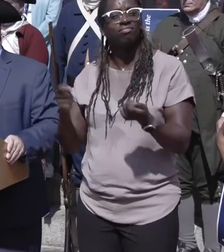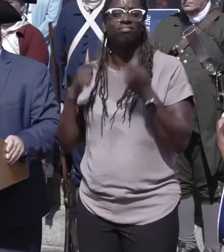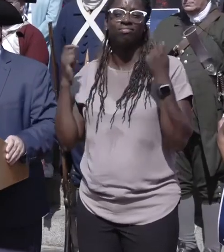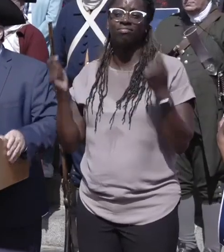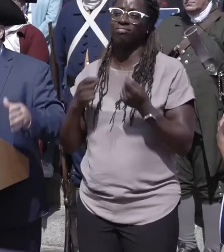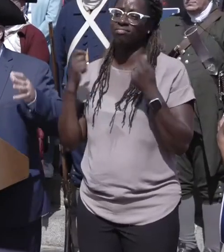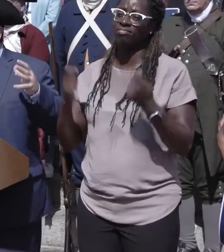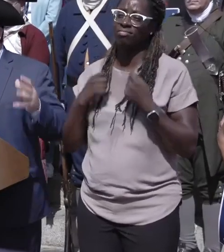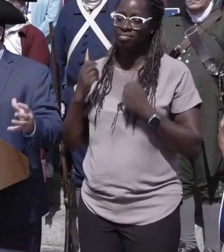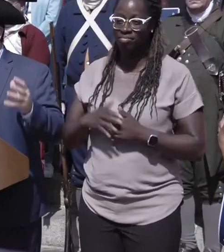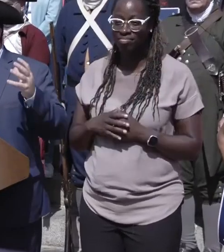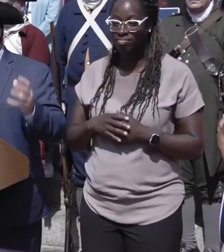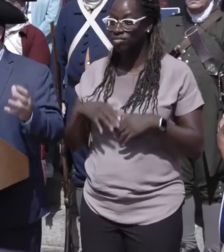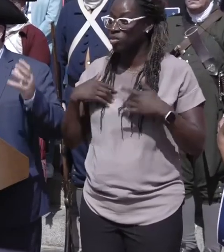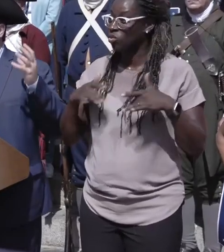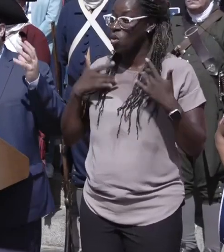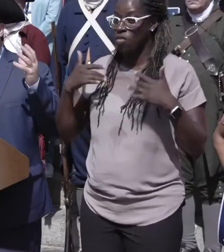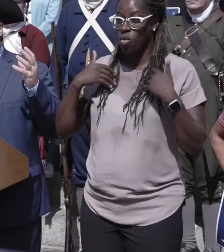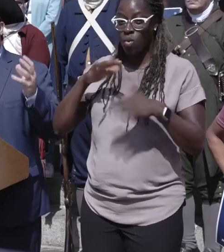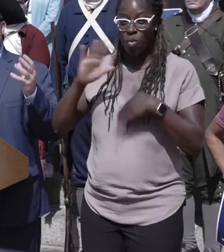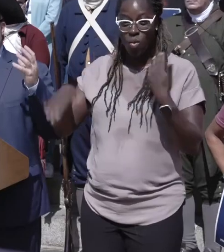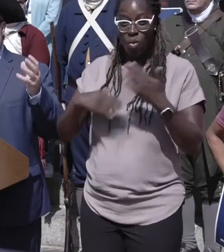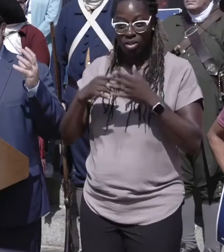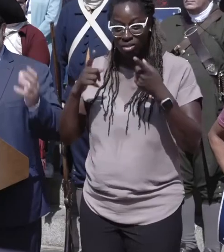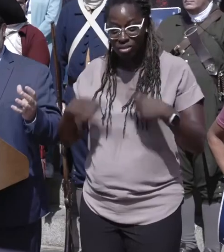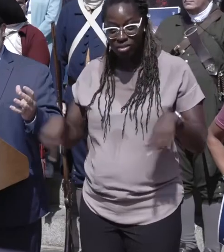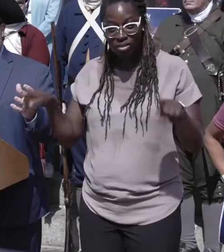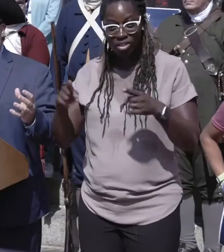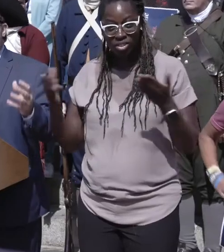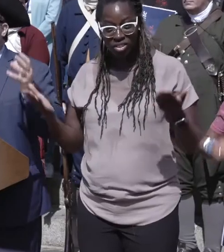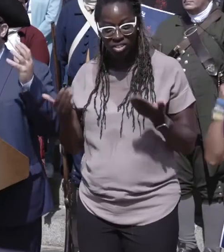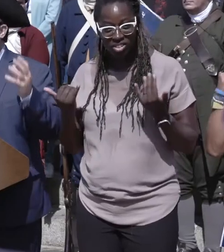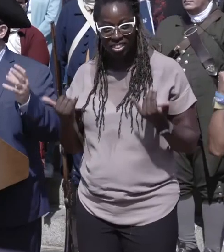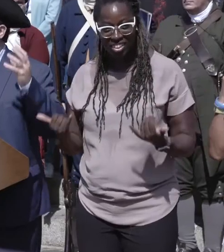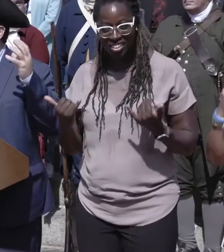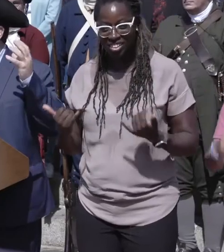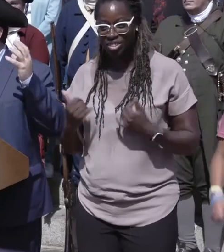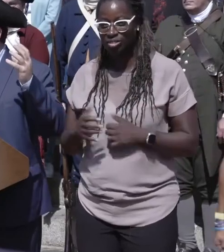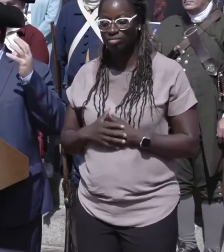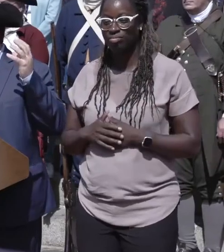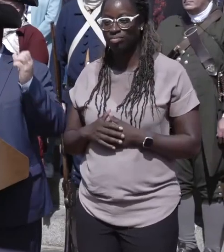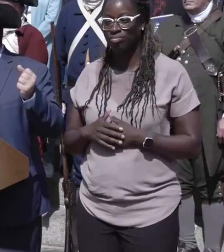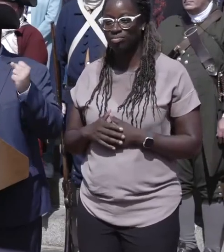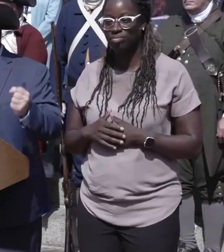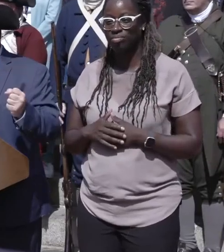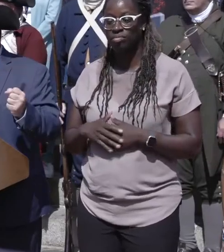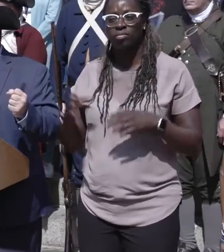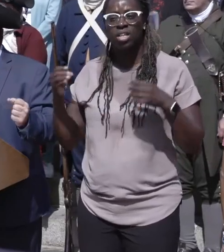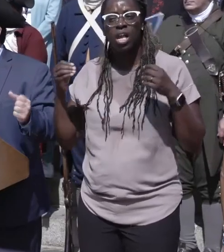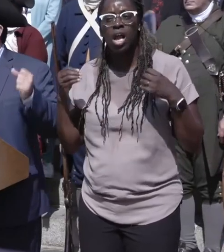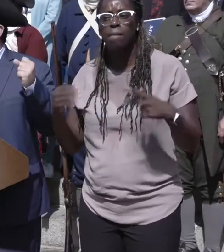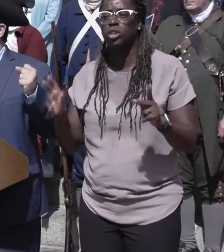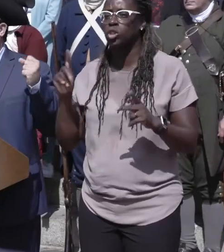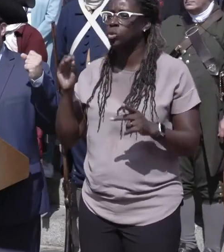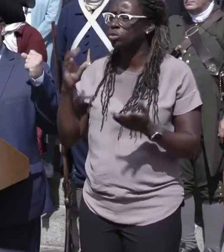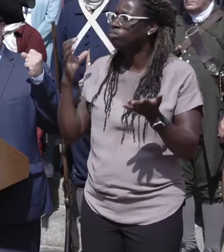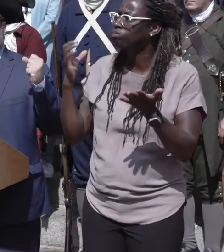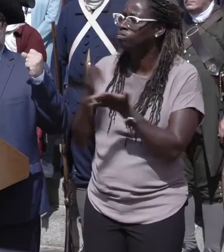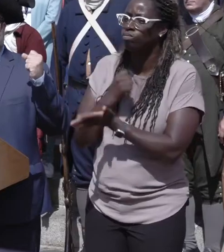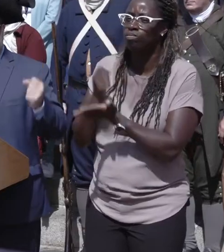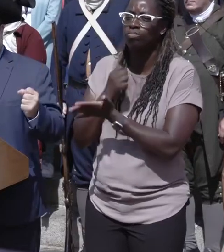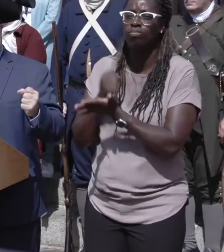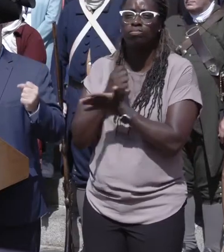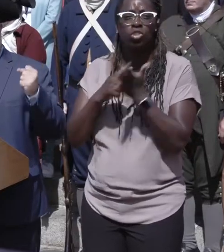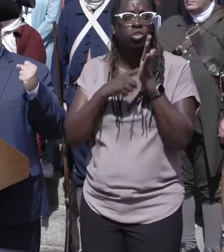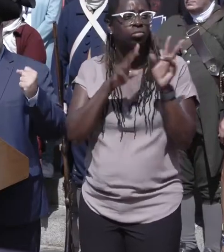that are here today for making this our chance to be in the spotlight, a moment that we're going to take advantage of, a moment of we're